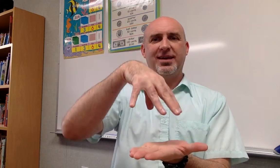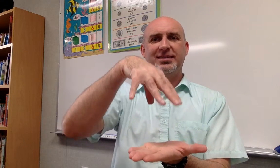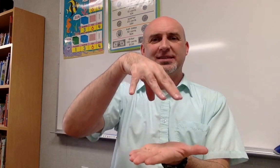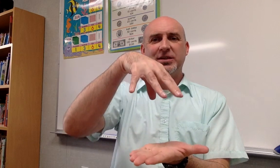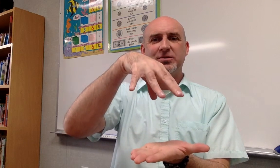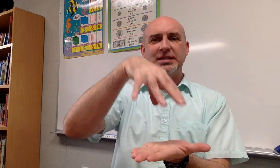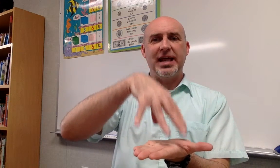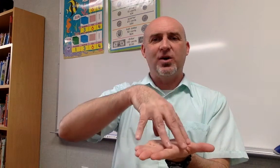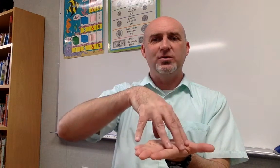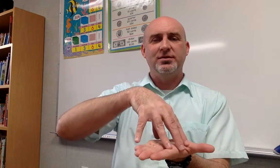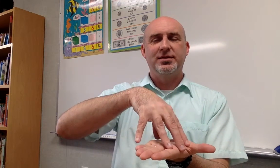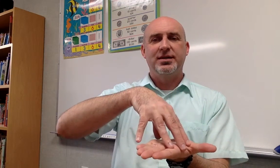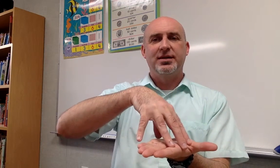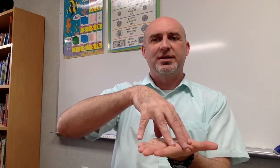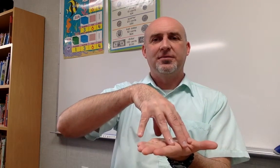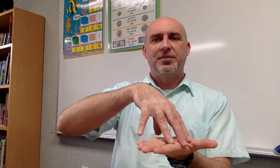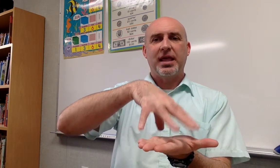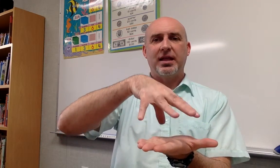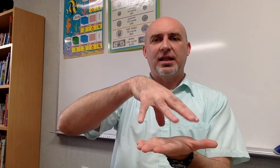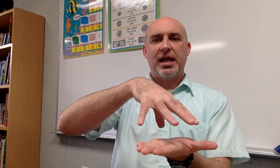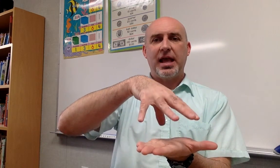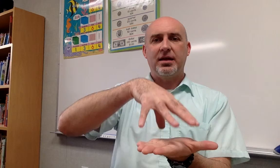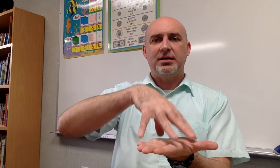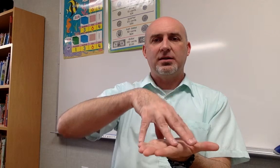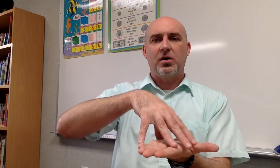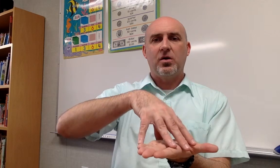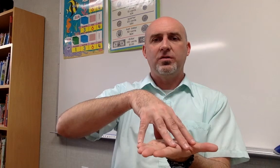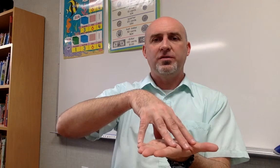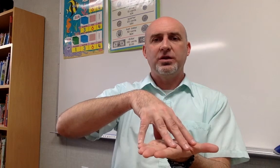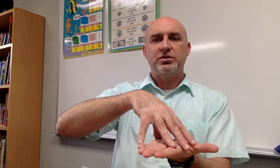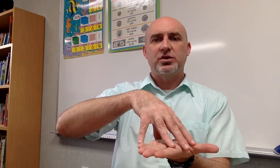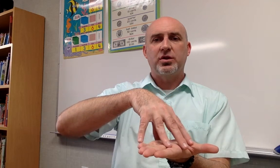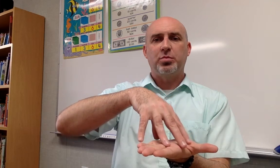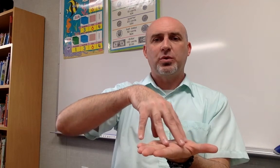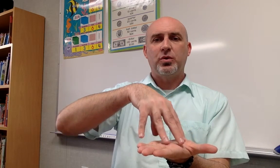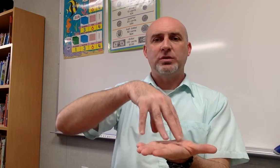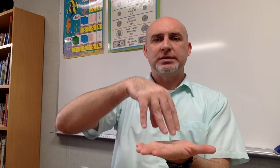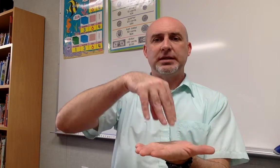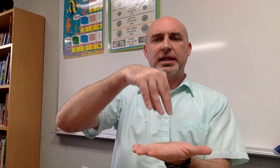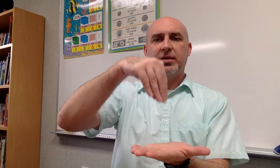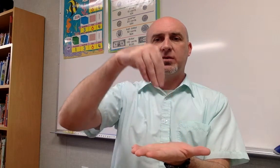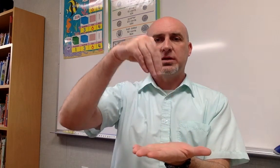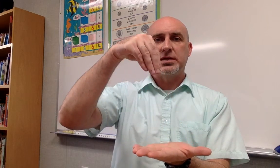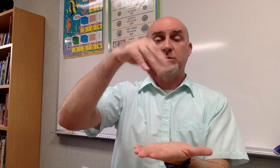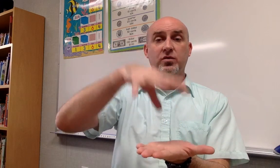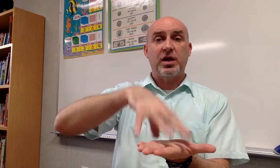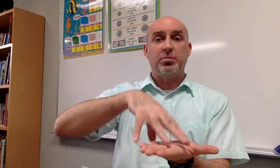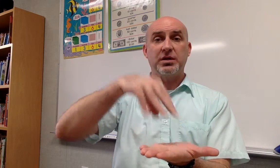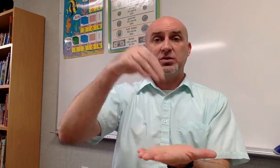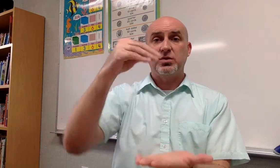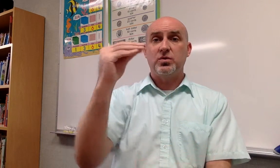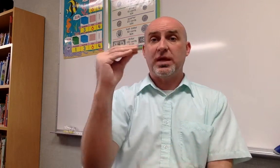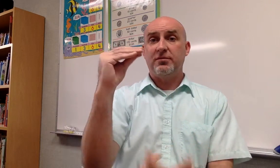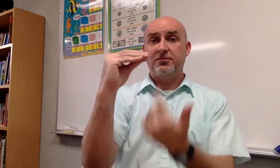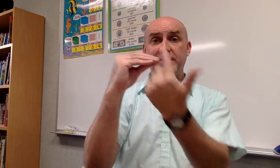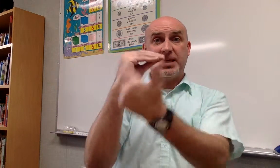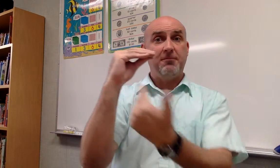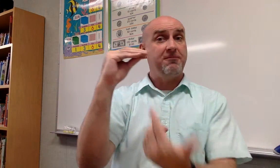It's going to go down, and all the fingers are going to pull together as I move up into that same